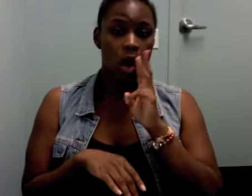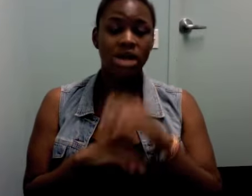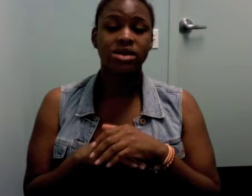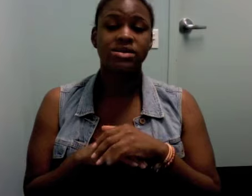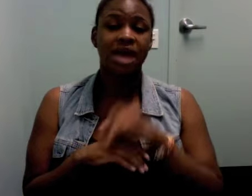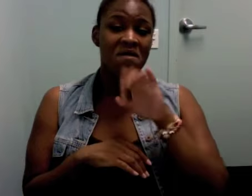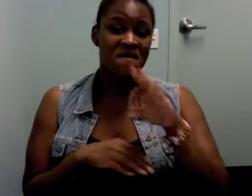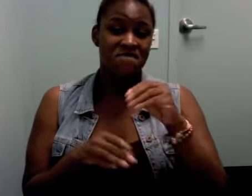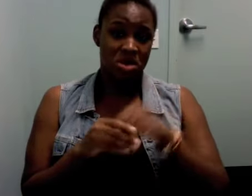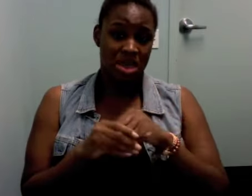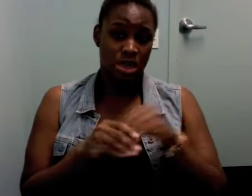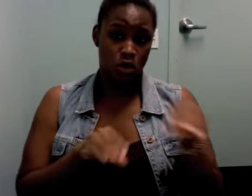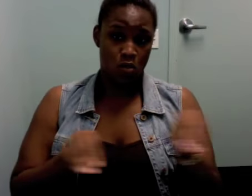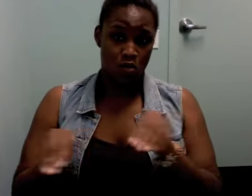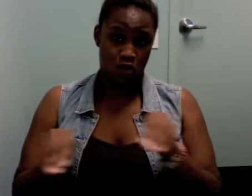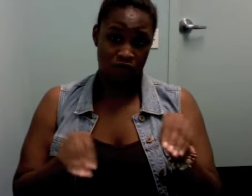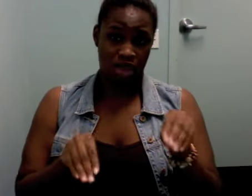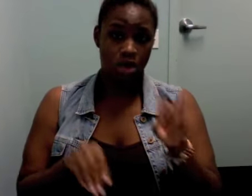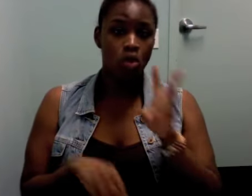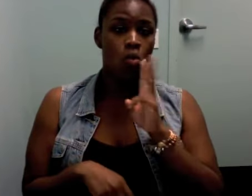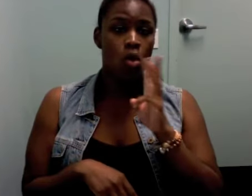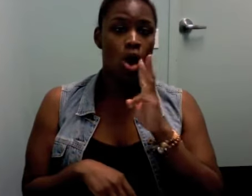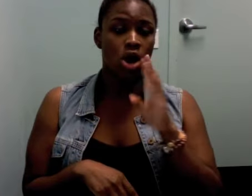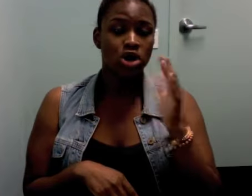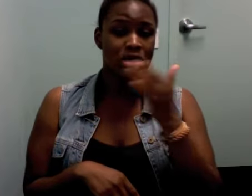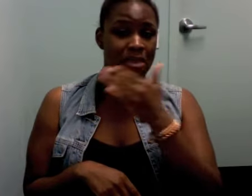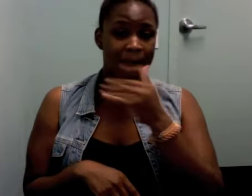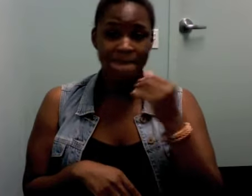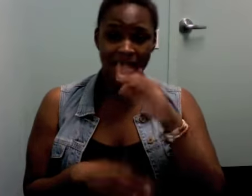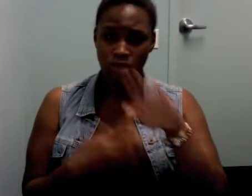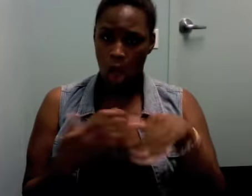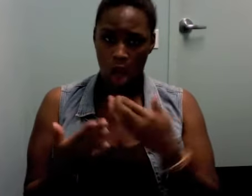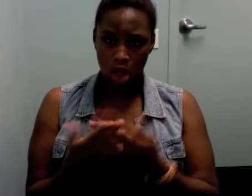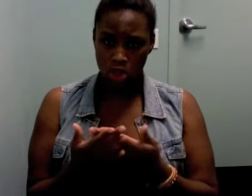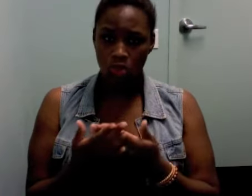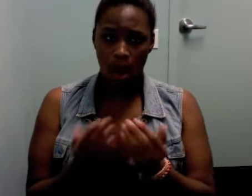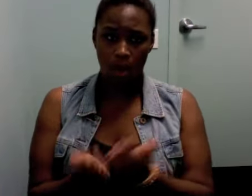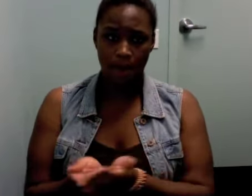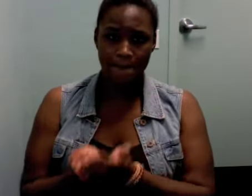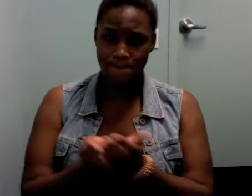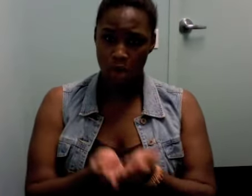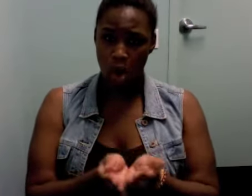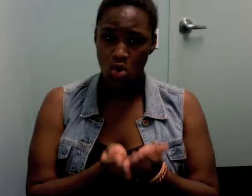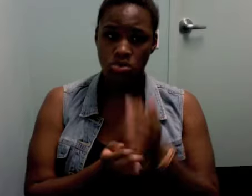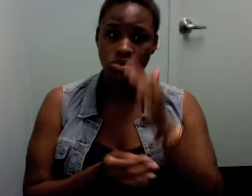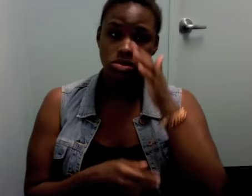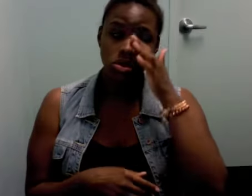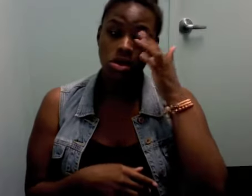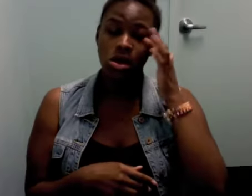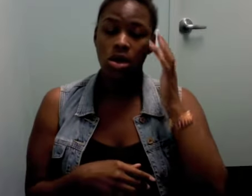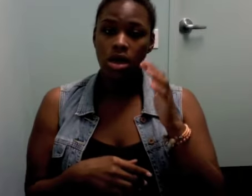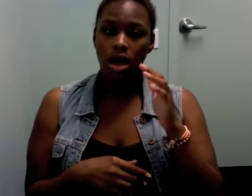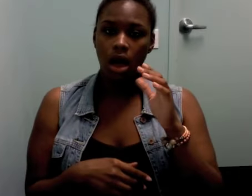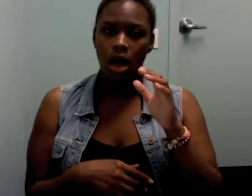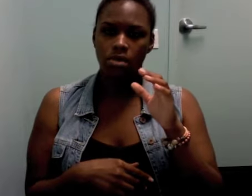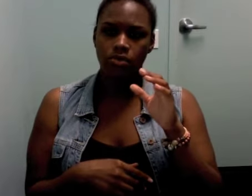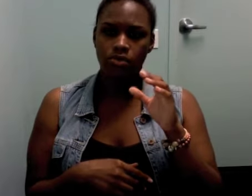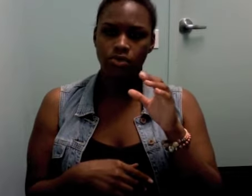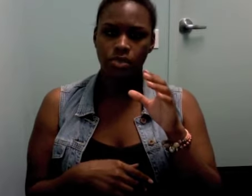one of the best all around, or the best most resilient boats is made out of